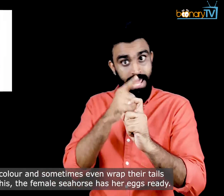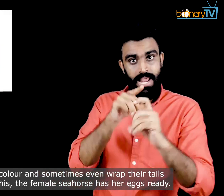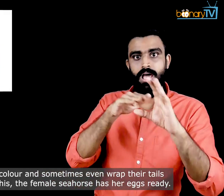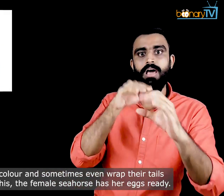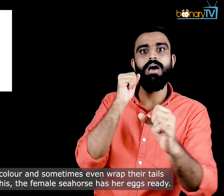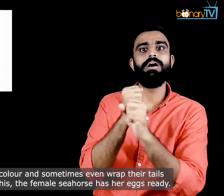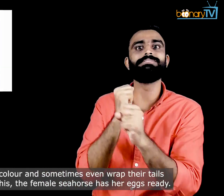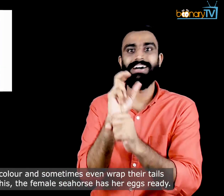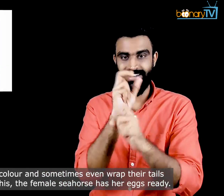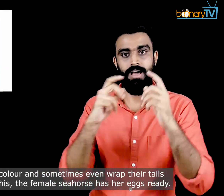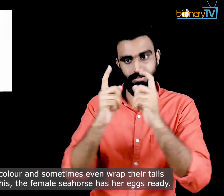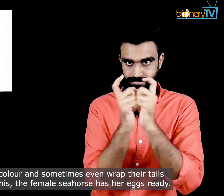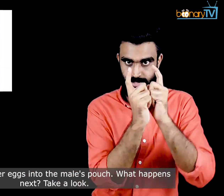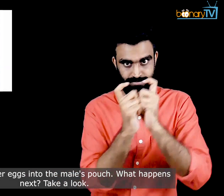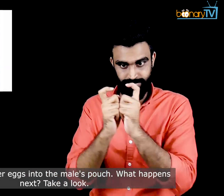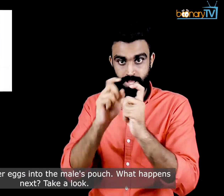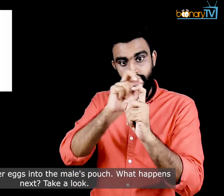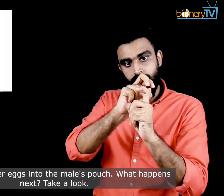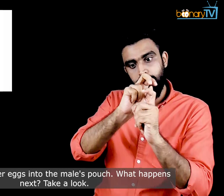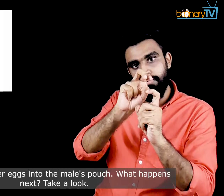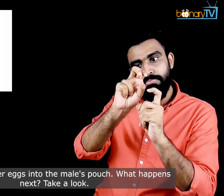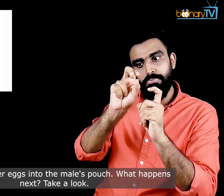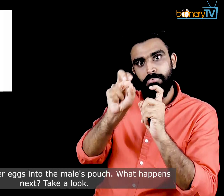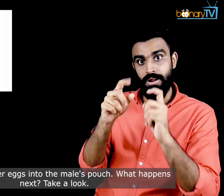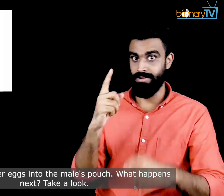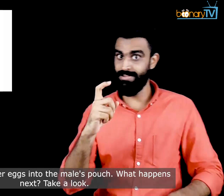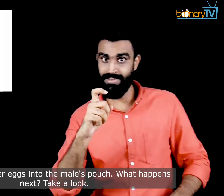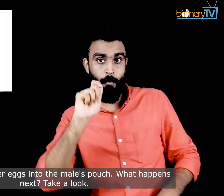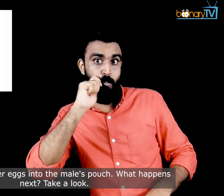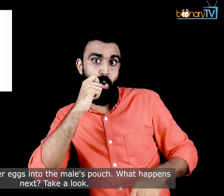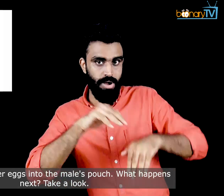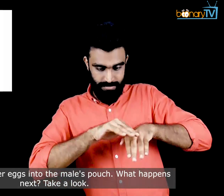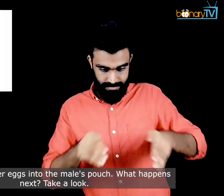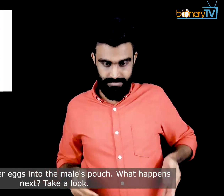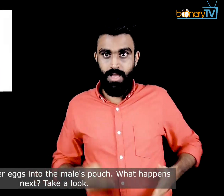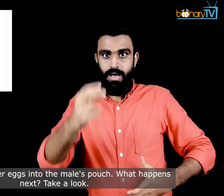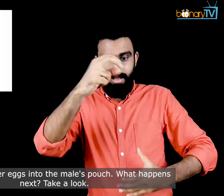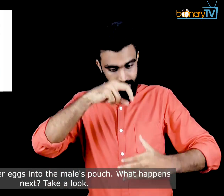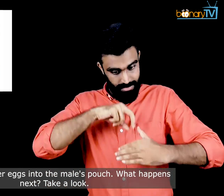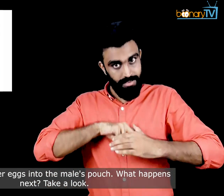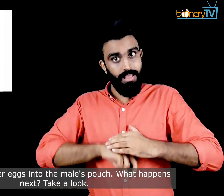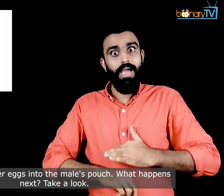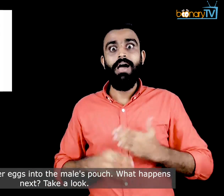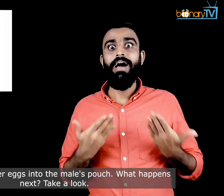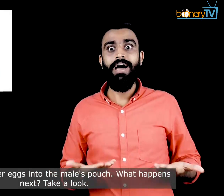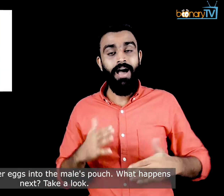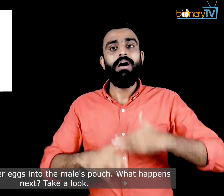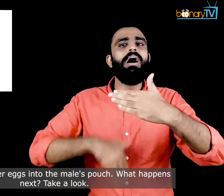her eggs ready. She deposits her eggs into the male's pouch. What happens next?